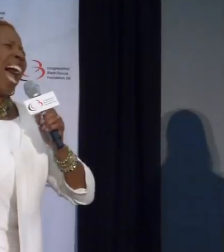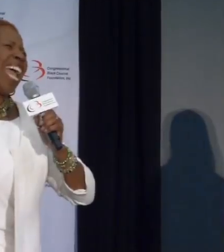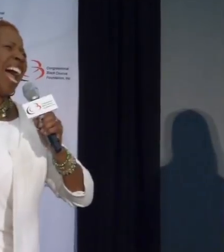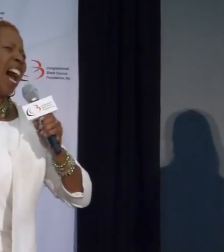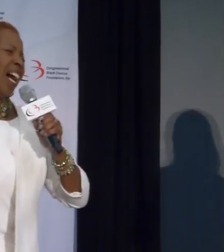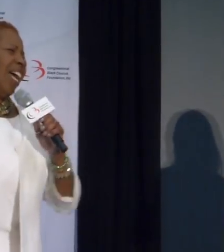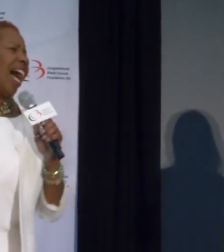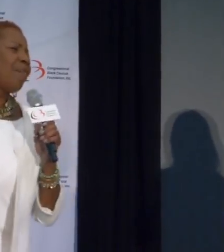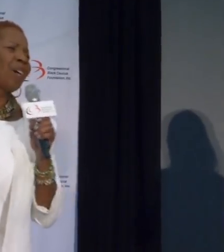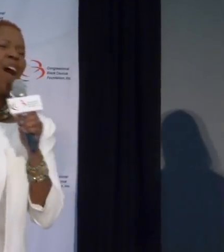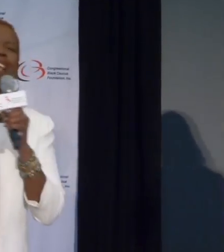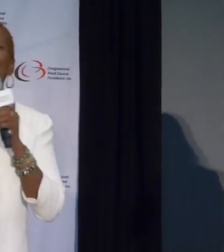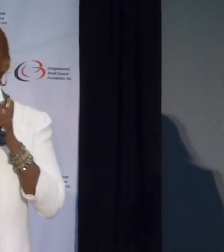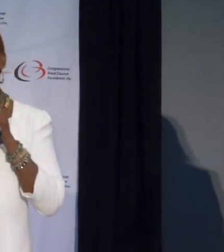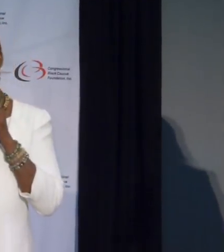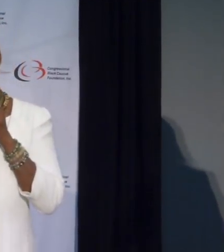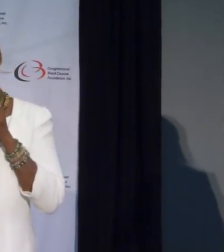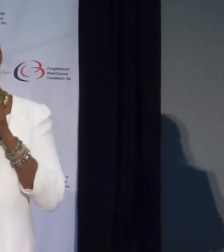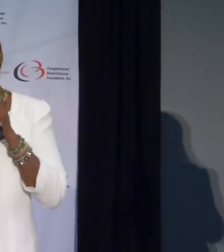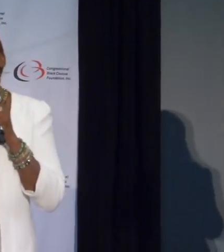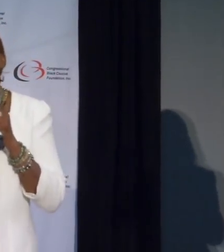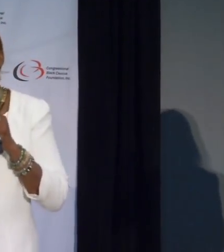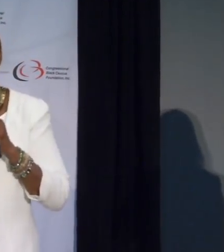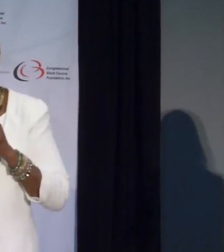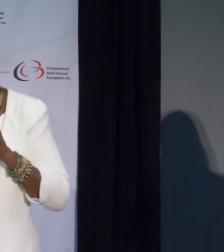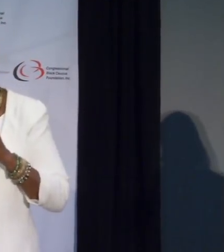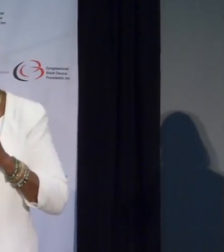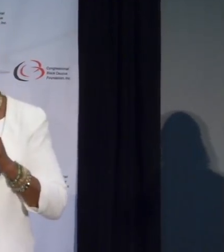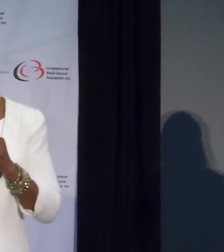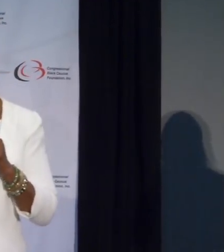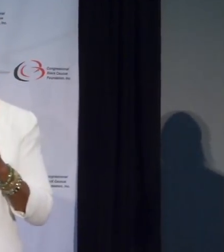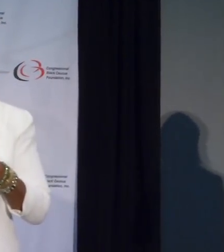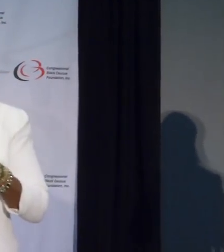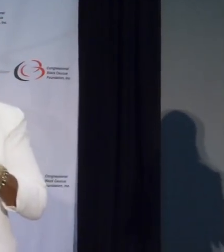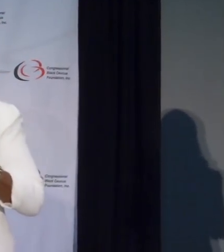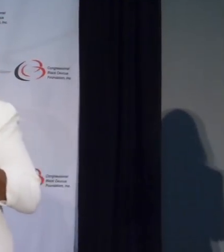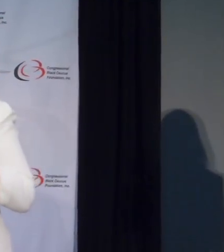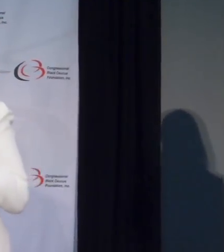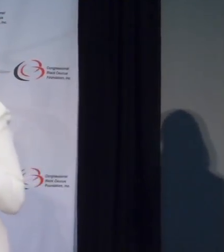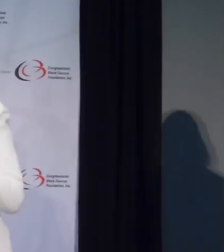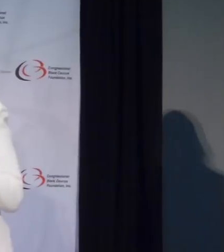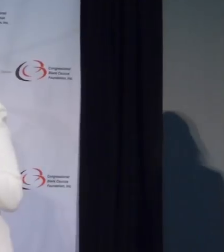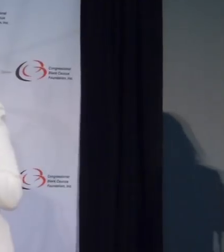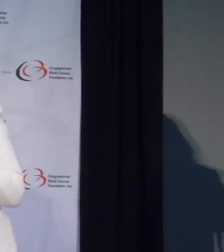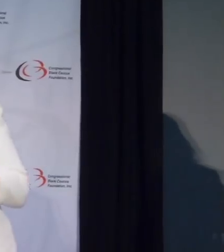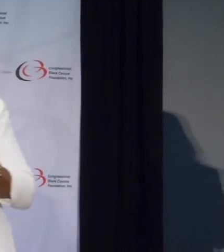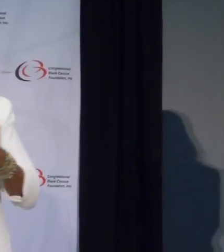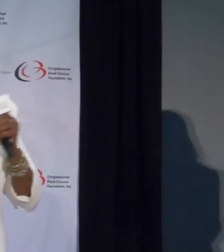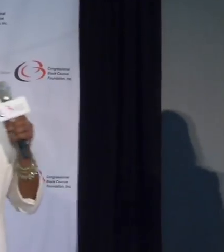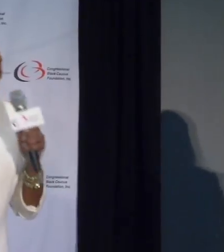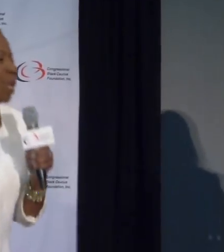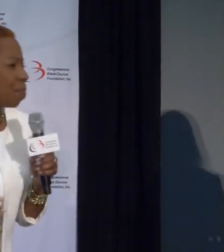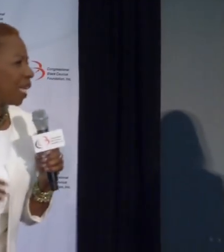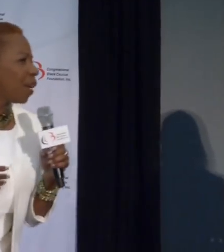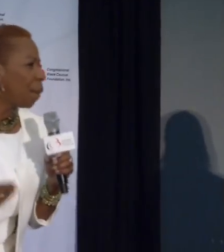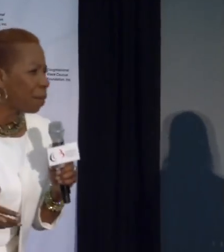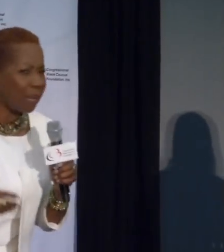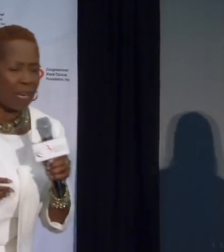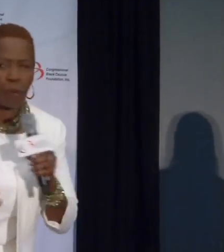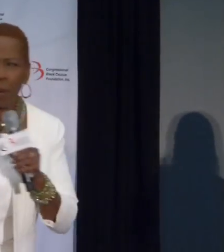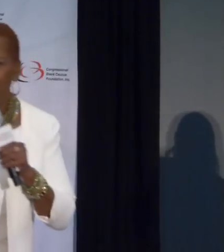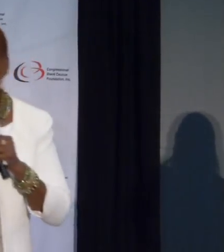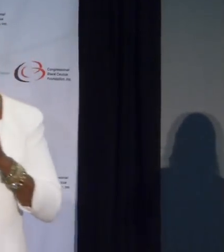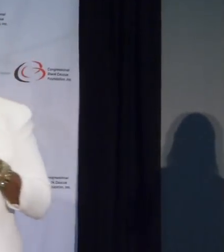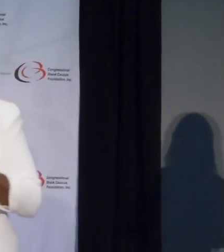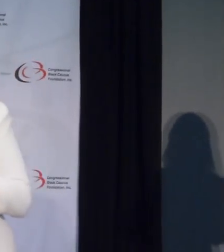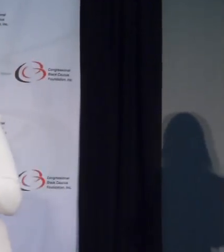calling you higher. I'm calling you out of your dry places. I'm calling you higher. Oh, and I was just a weeping and a weeping